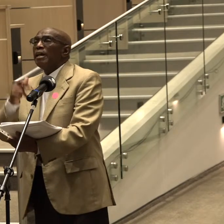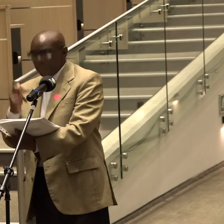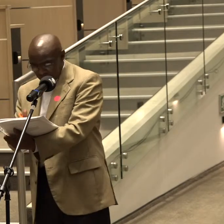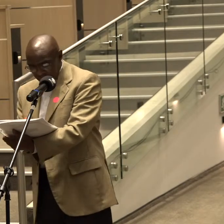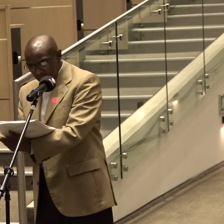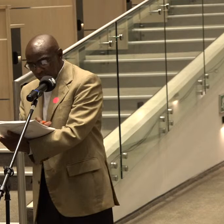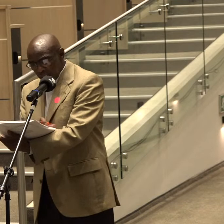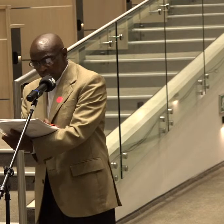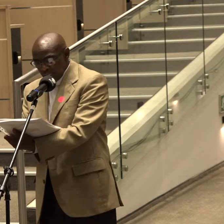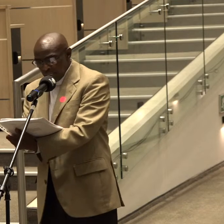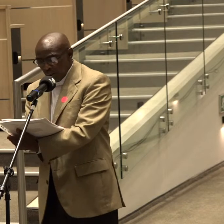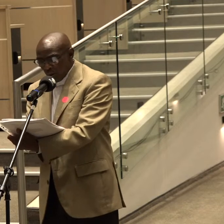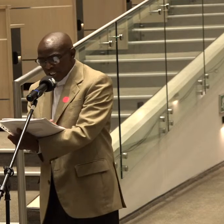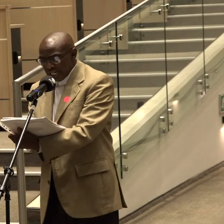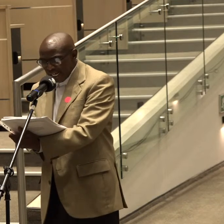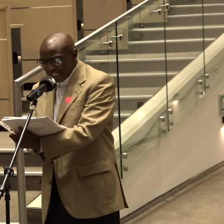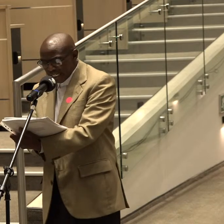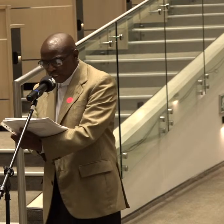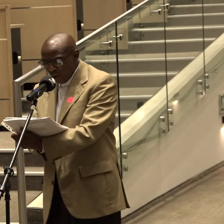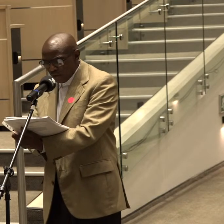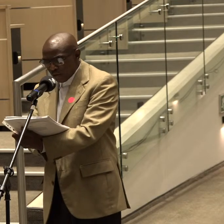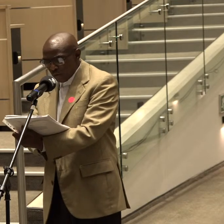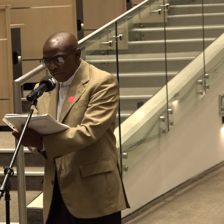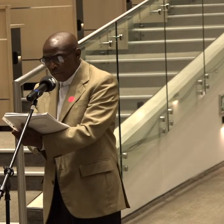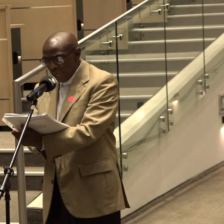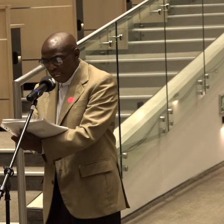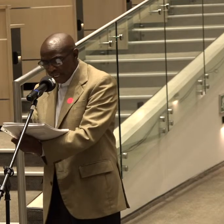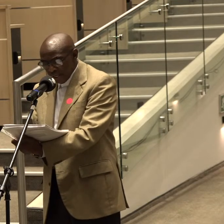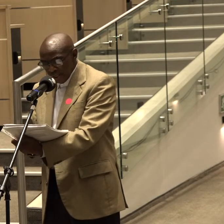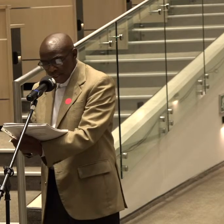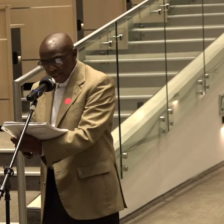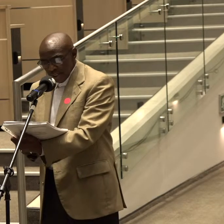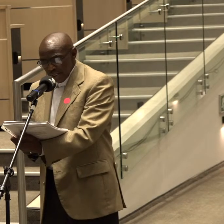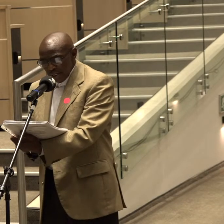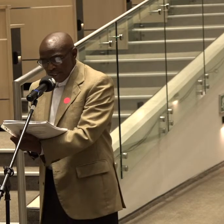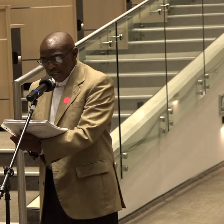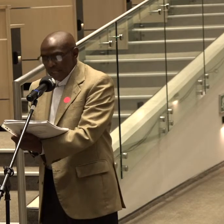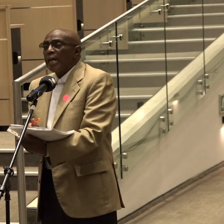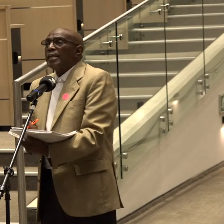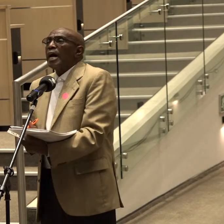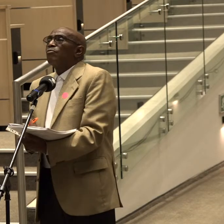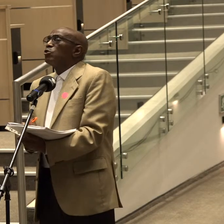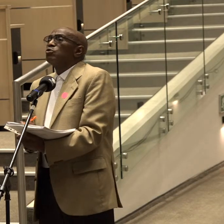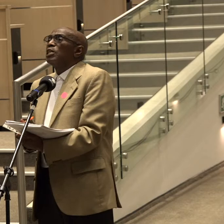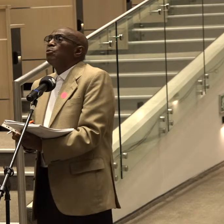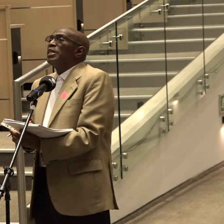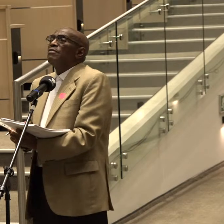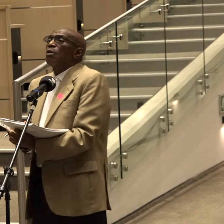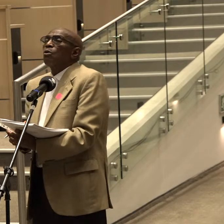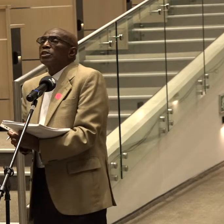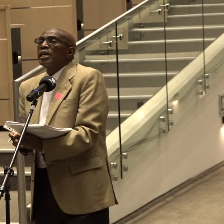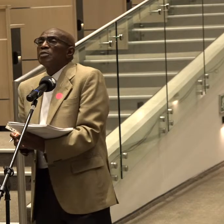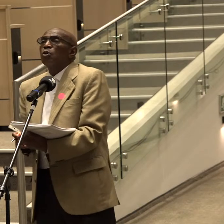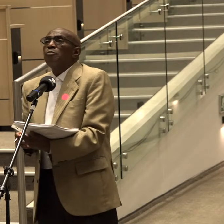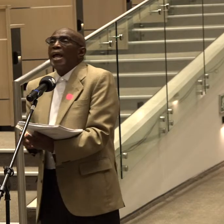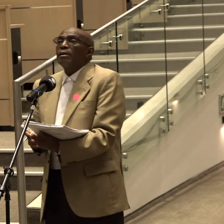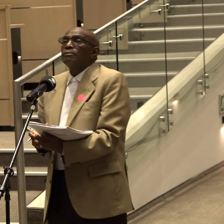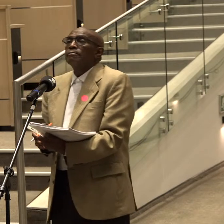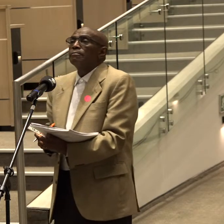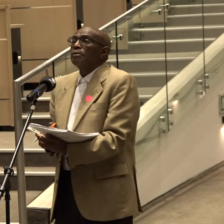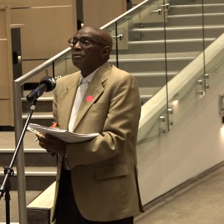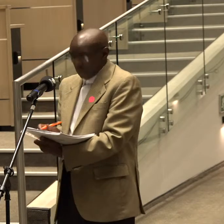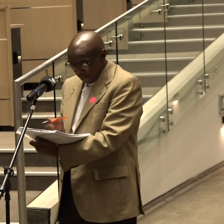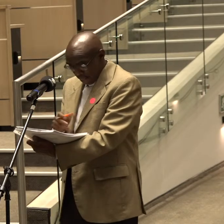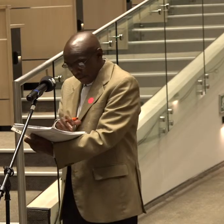and we had a meeting on the 19th of May and unfortunately we never caught a report